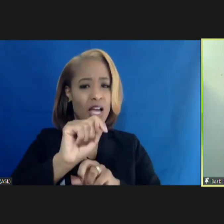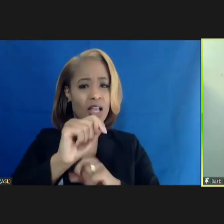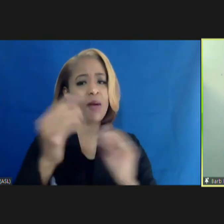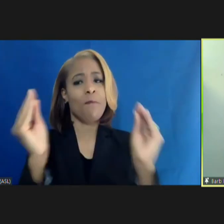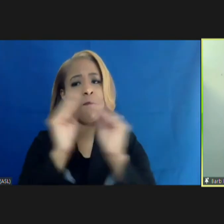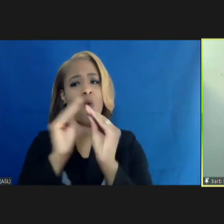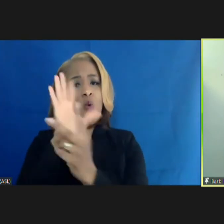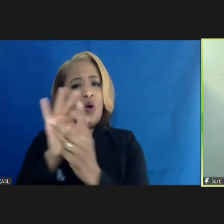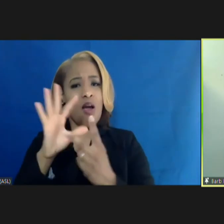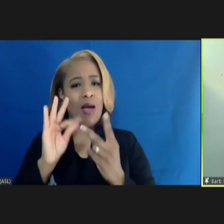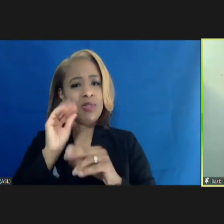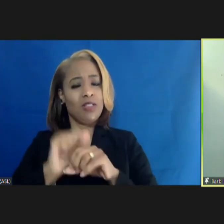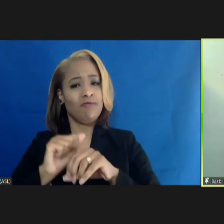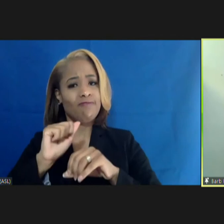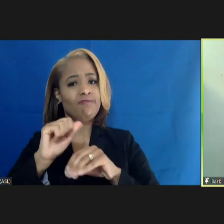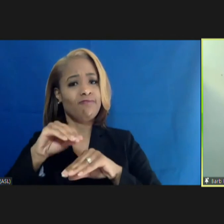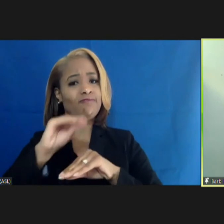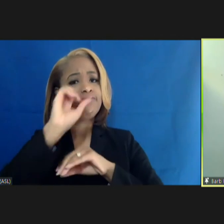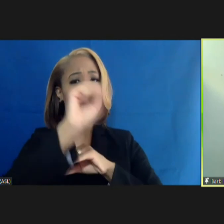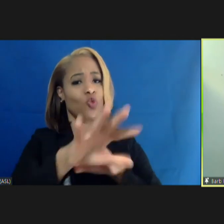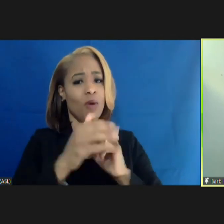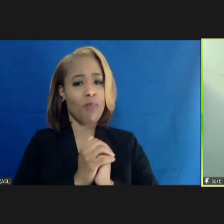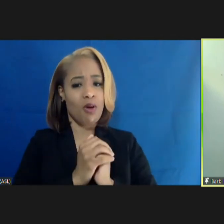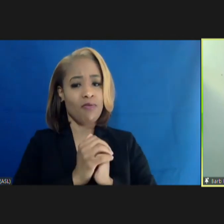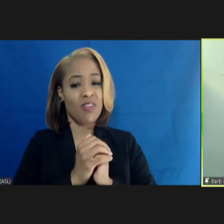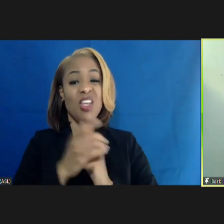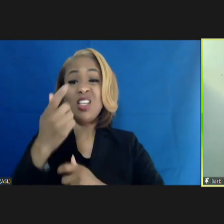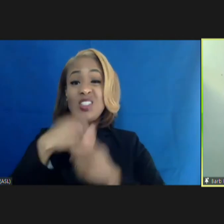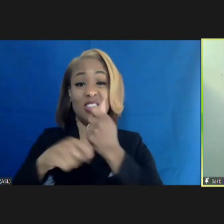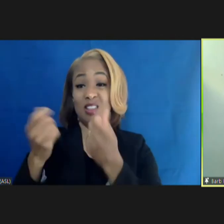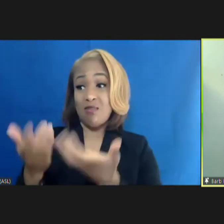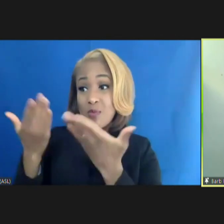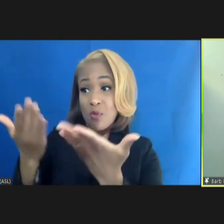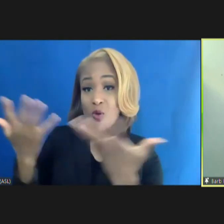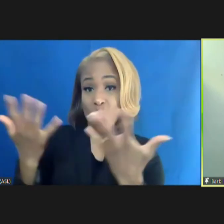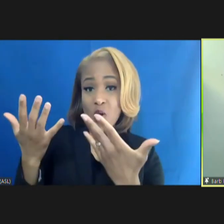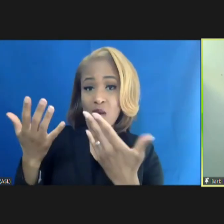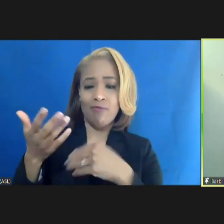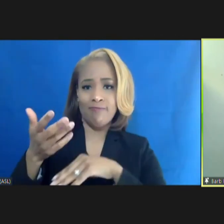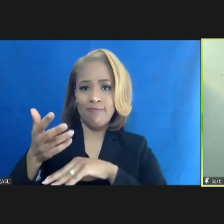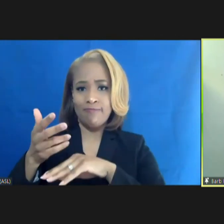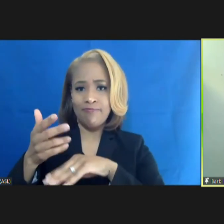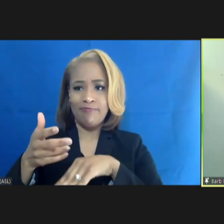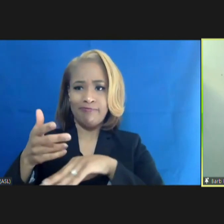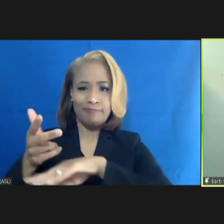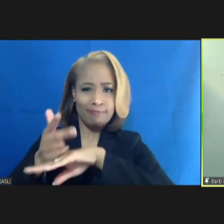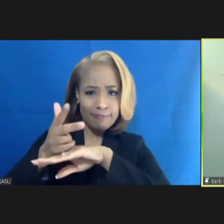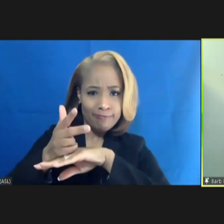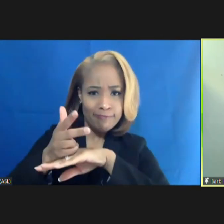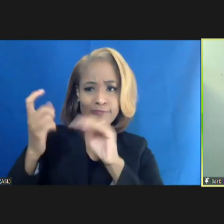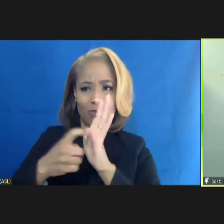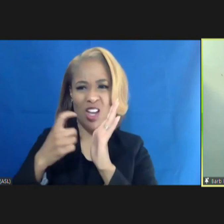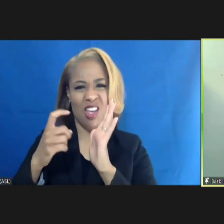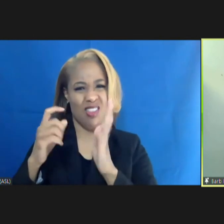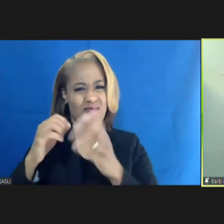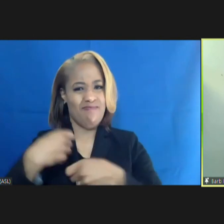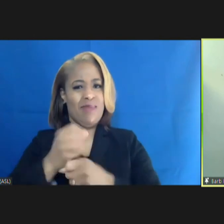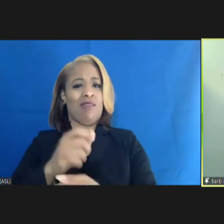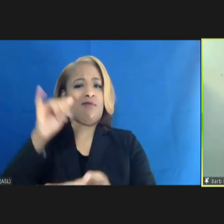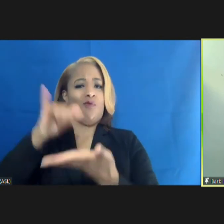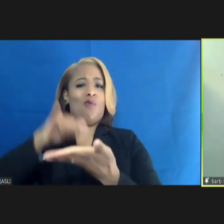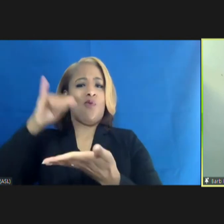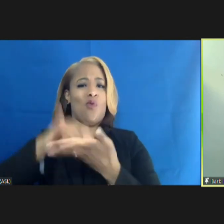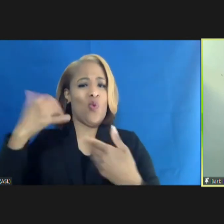ballots. Rather, what is proposed is videotaping requirements that will make it nearly